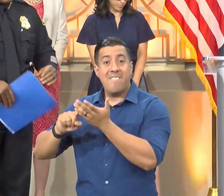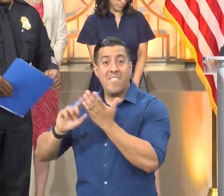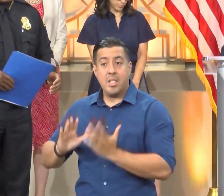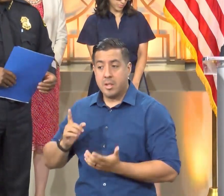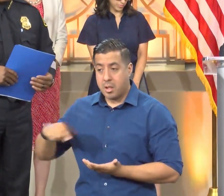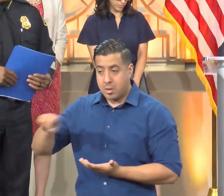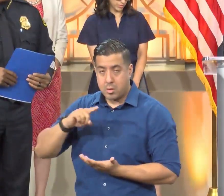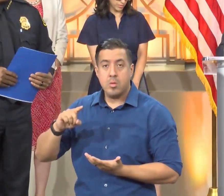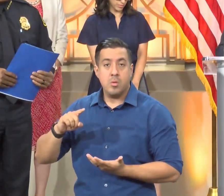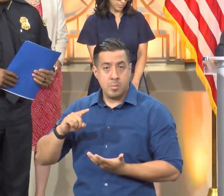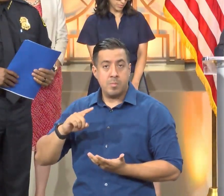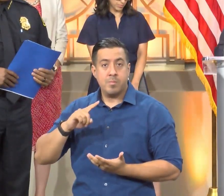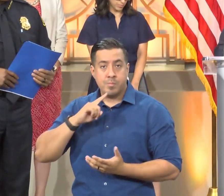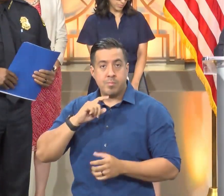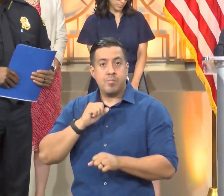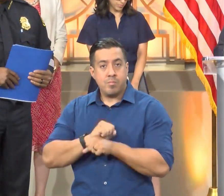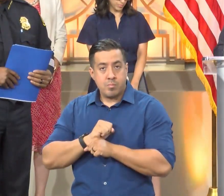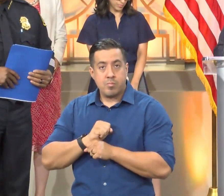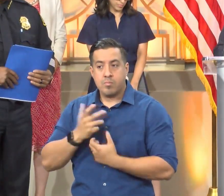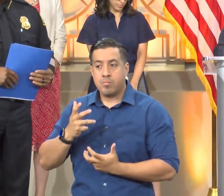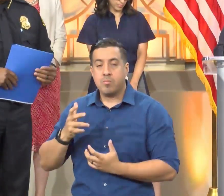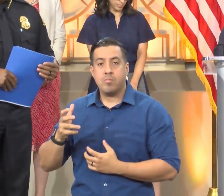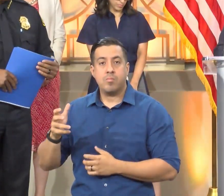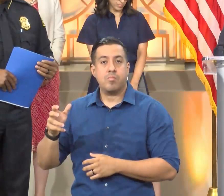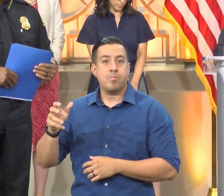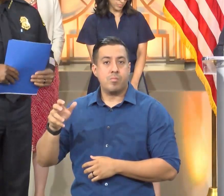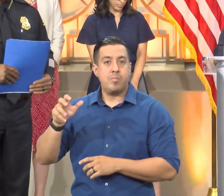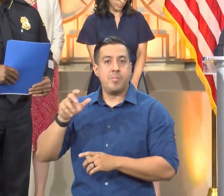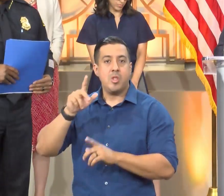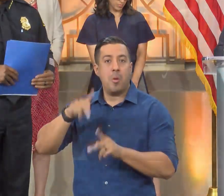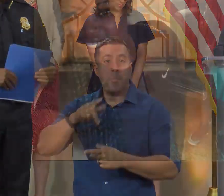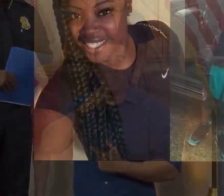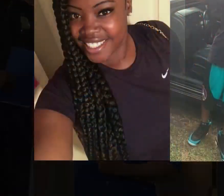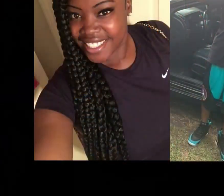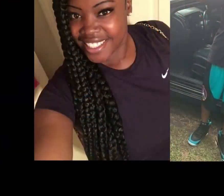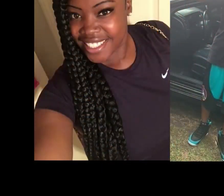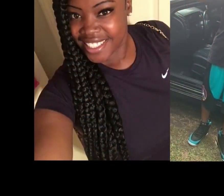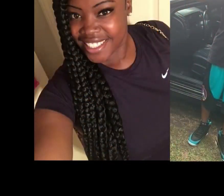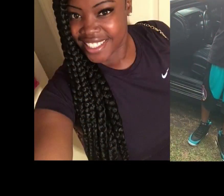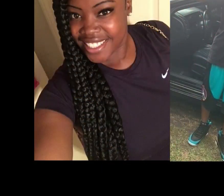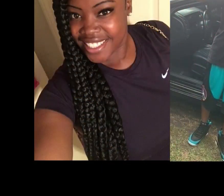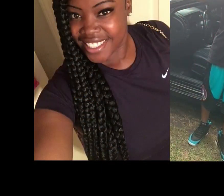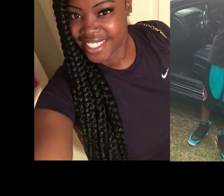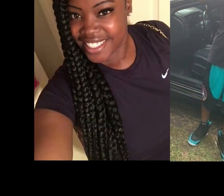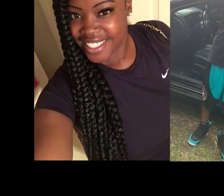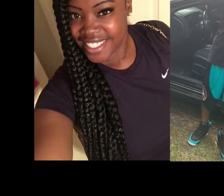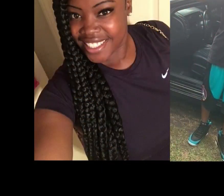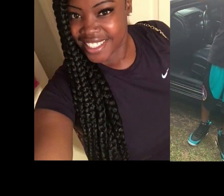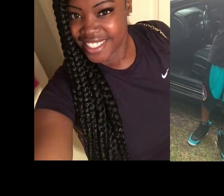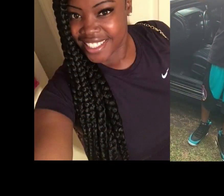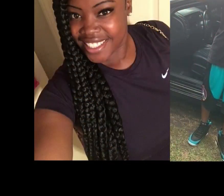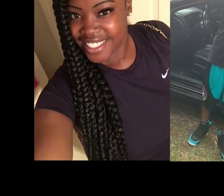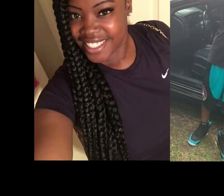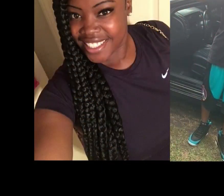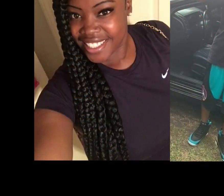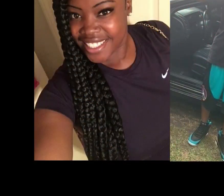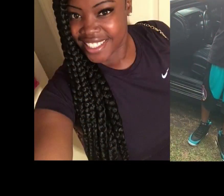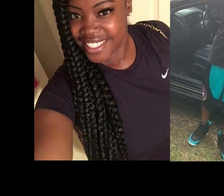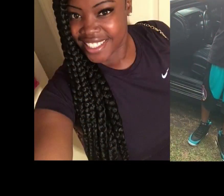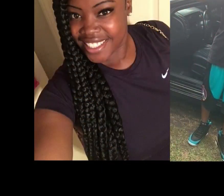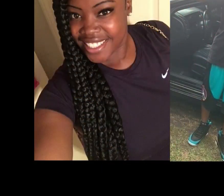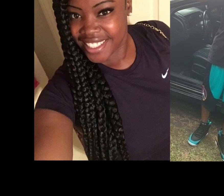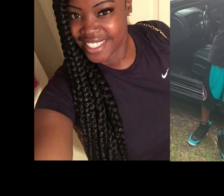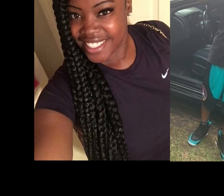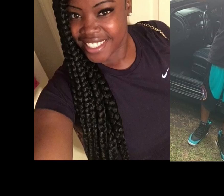taken into custody the suspected shooter in Wednesday's night triple